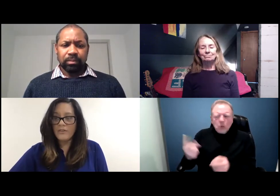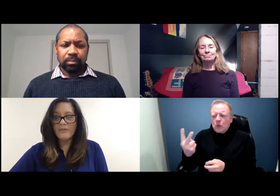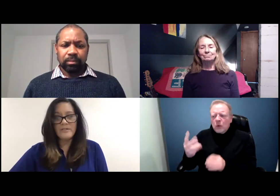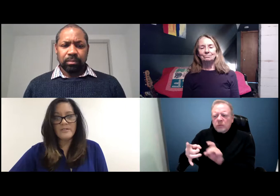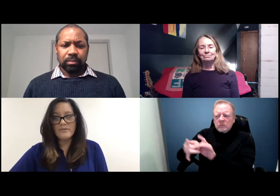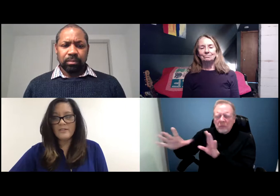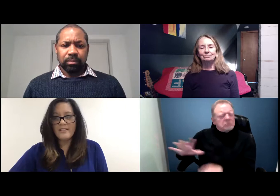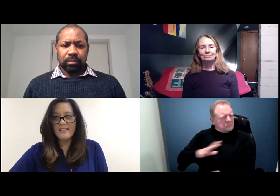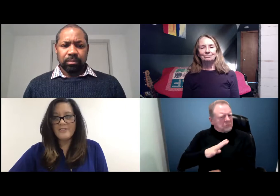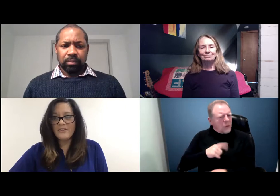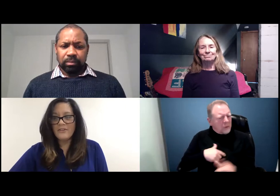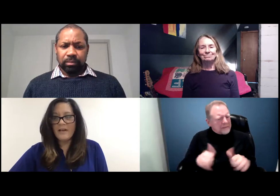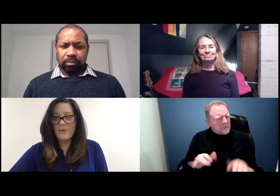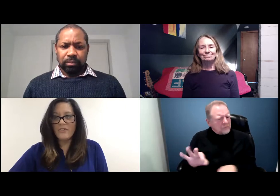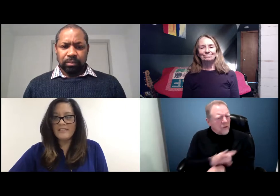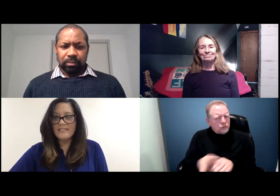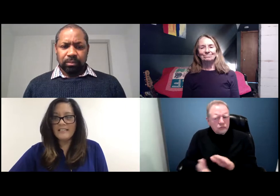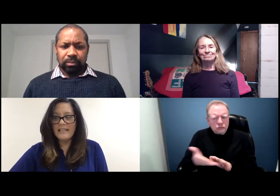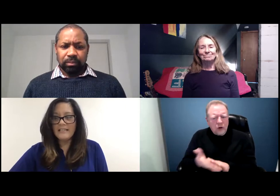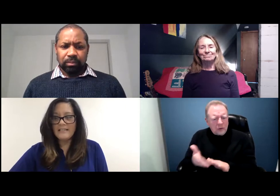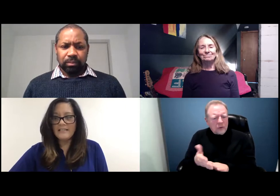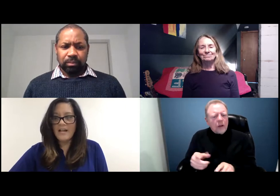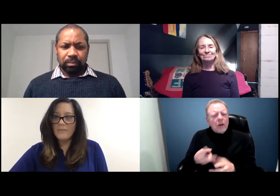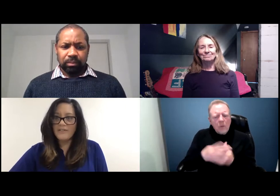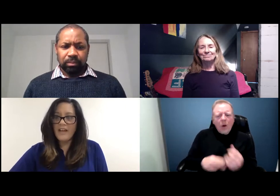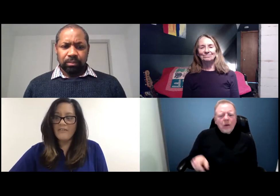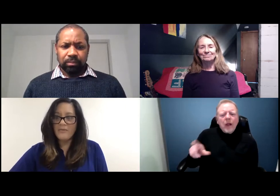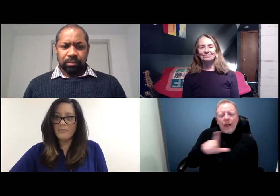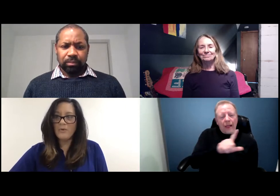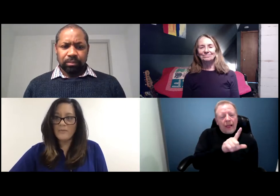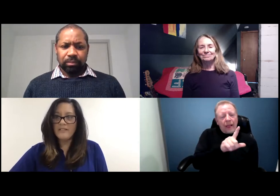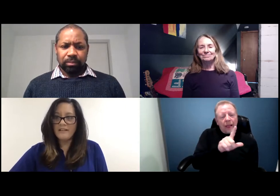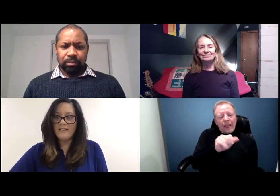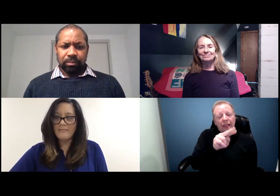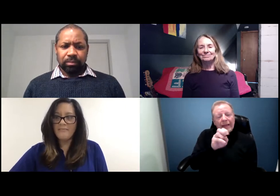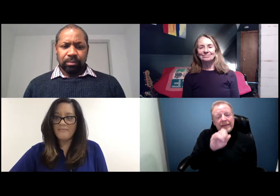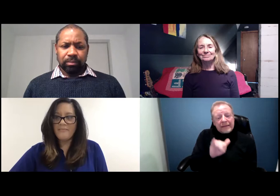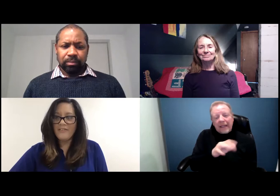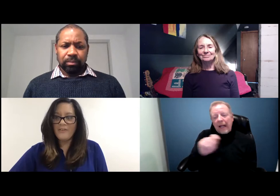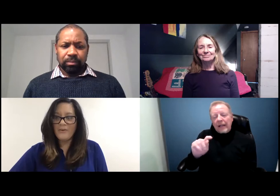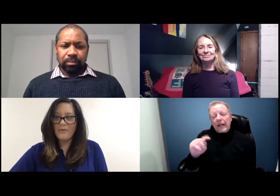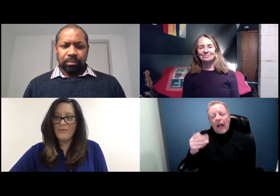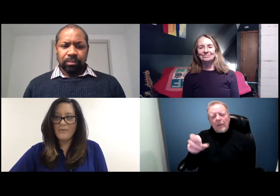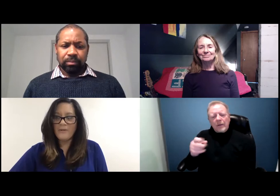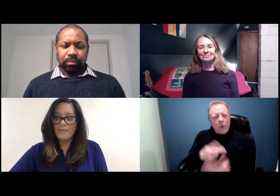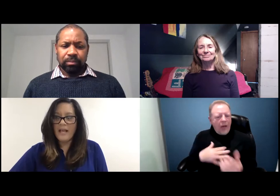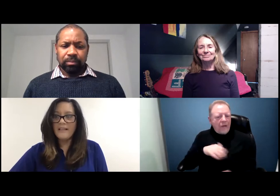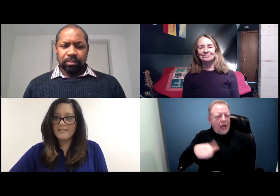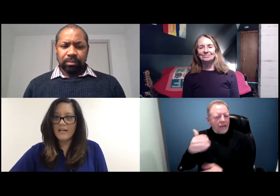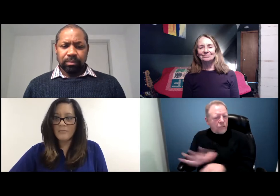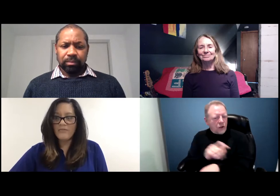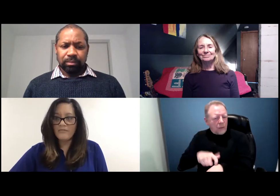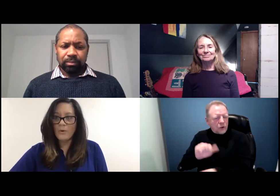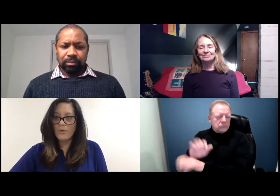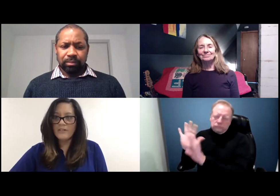we're thrilled to learn that both Lindsay and Thomas have other employment. So it'll be Alex